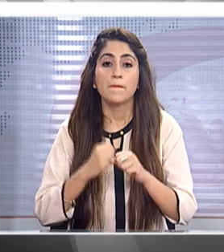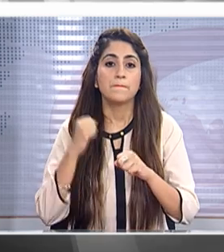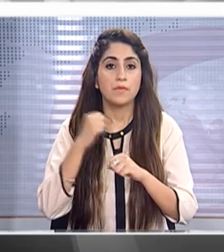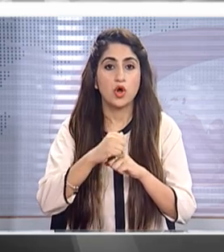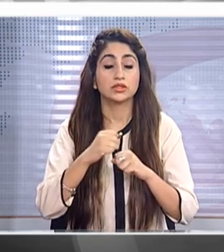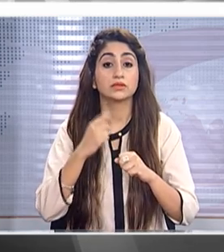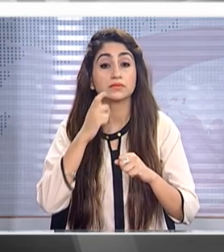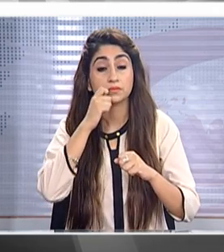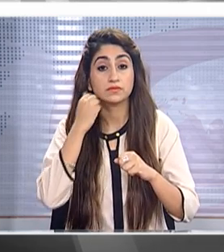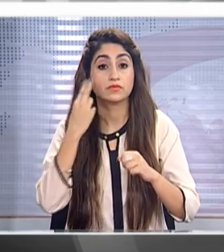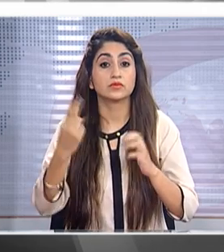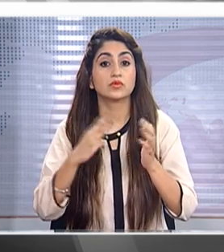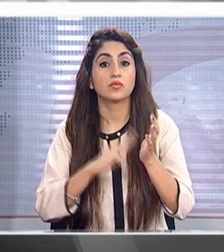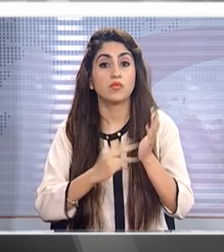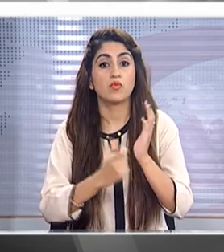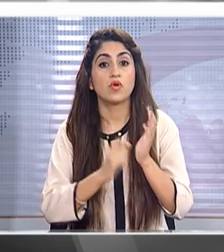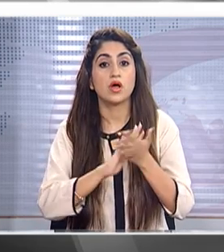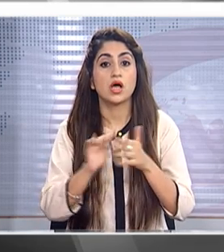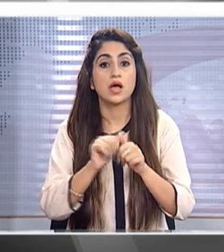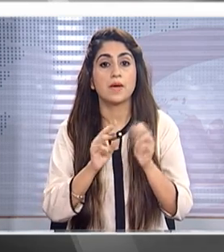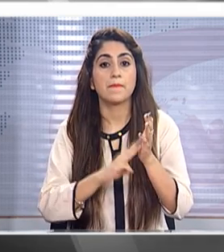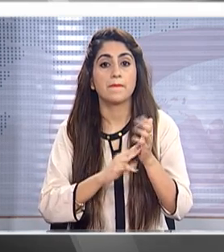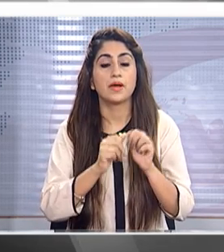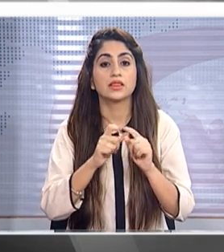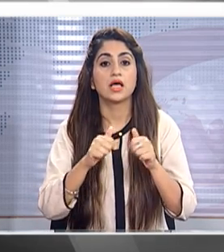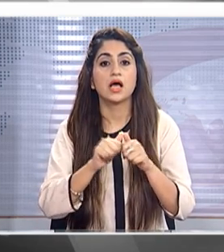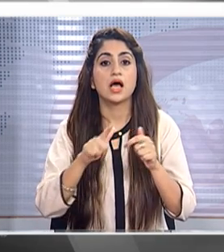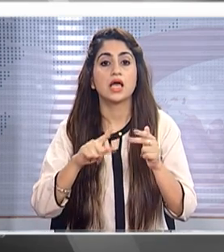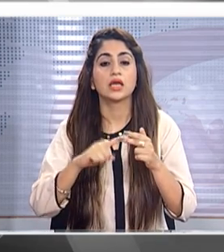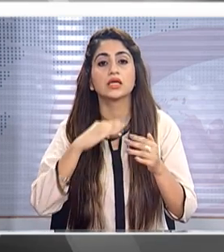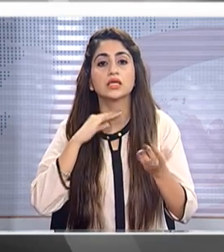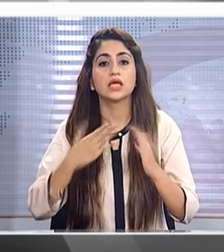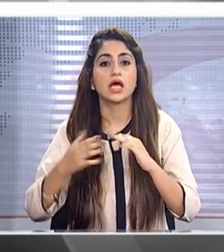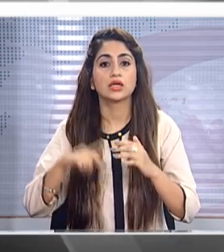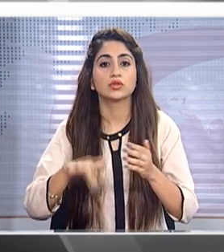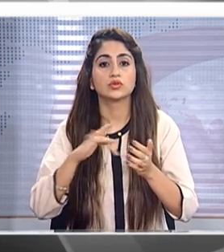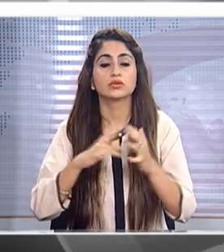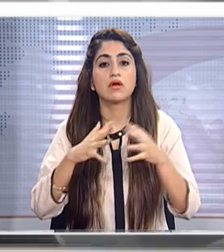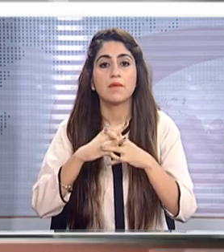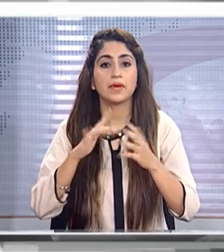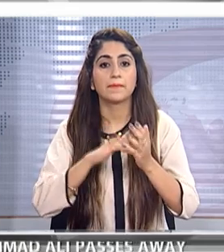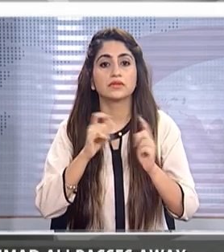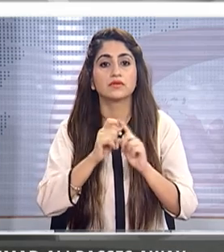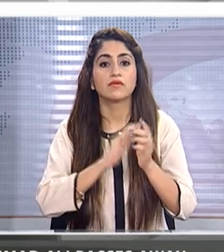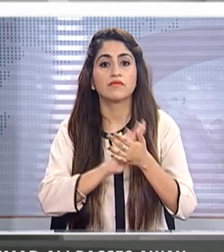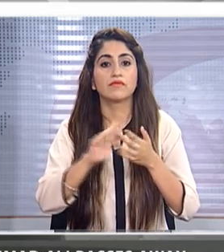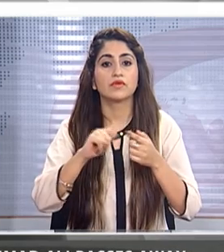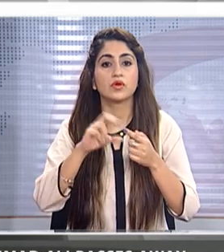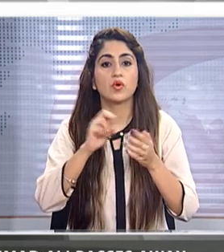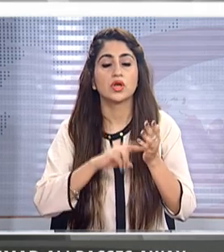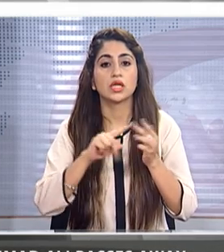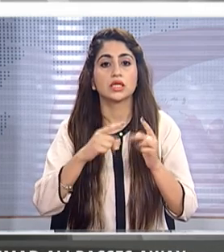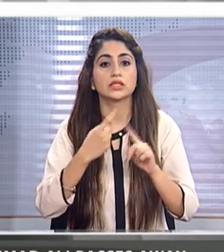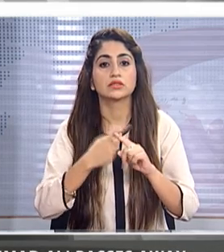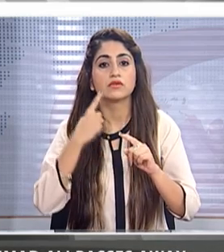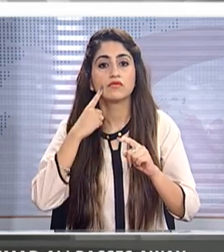Boxing legend Muhammad Ali passed away this morning at a Phoenix area hospital where he had spent the past few days being treated